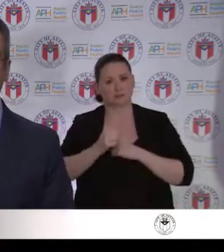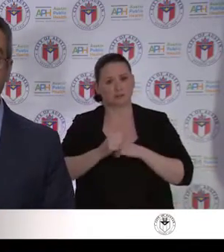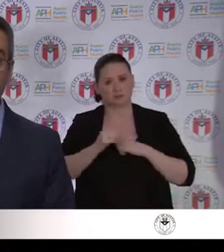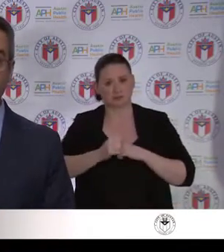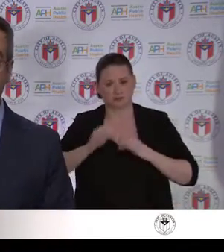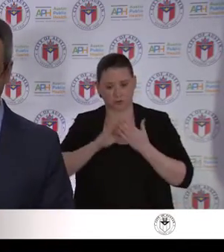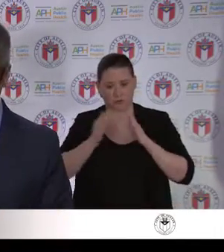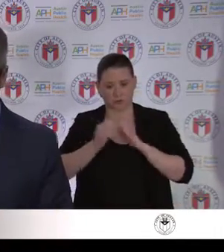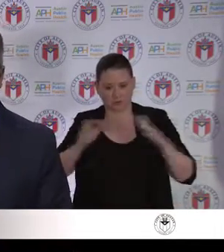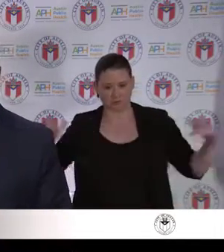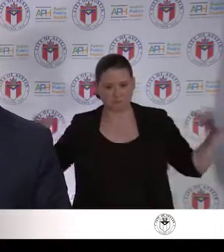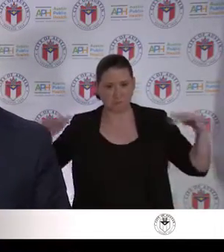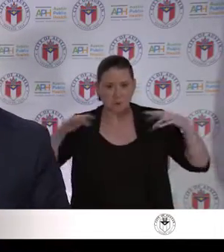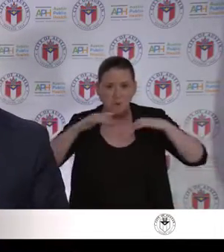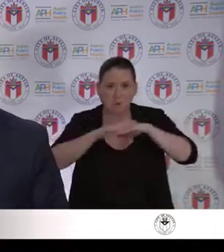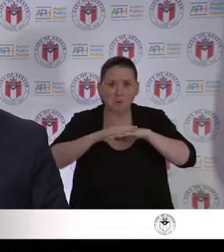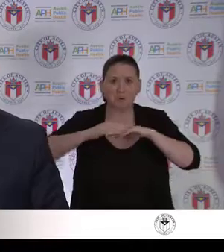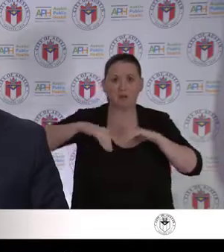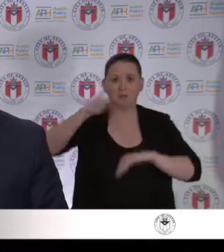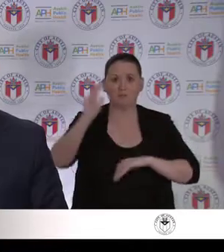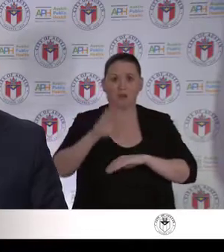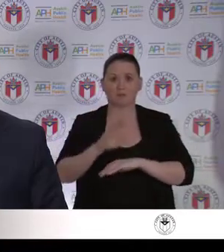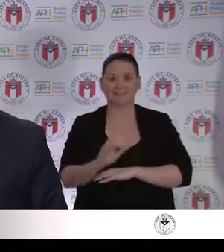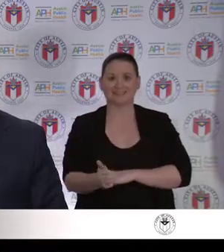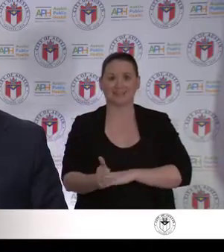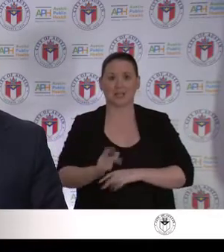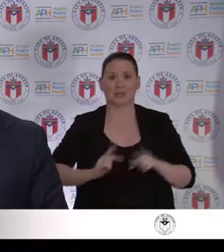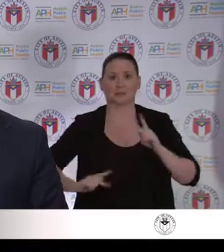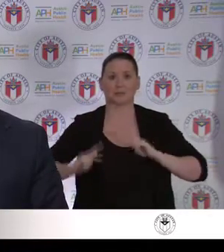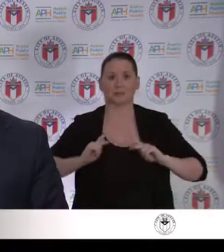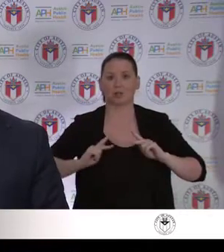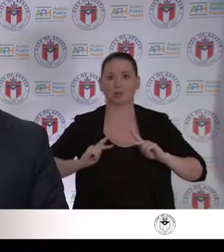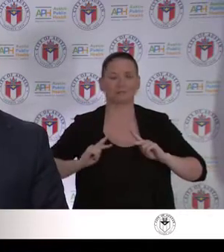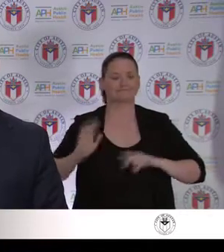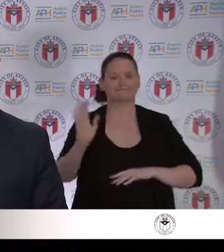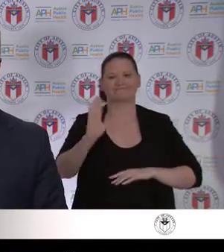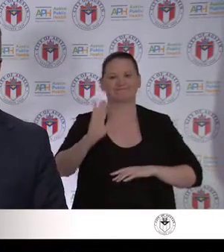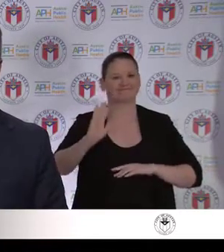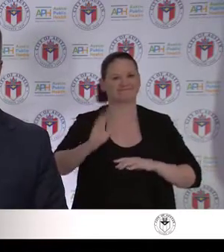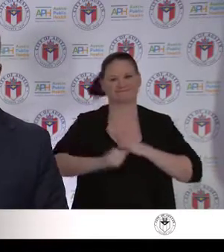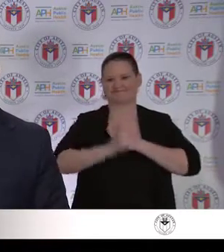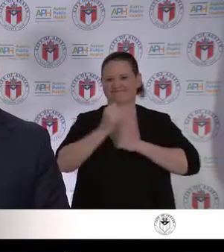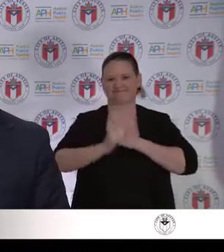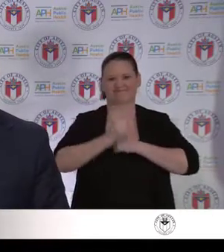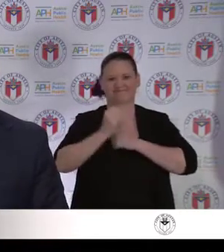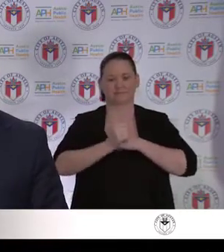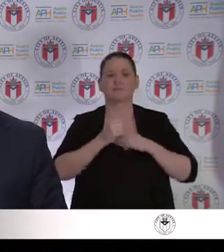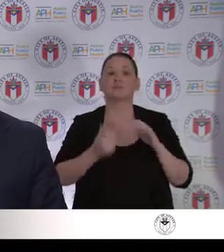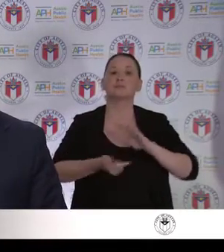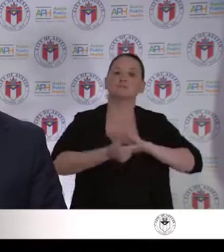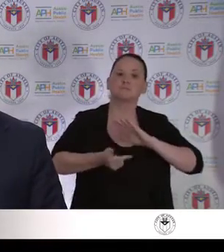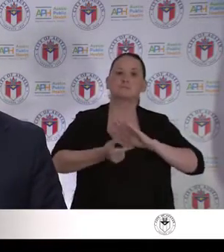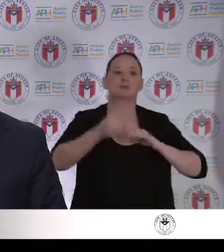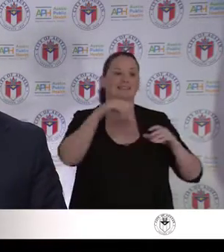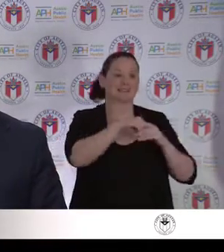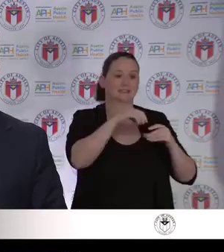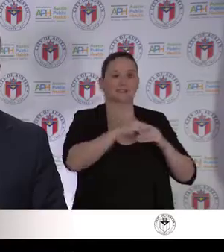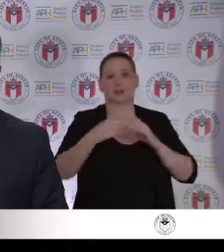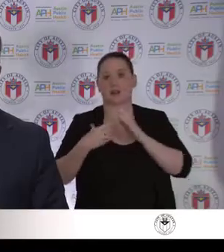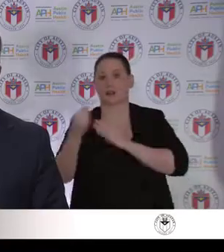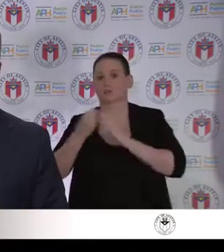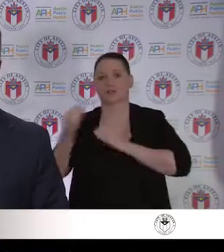community gatherings larger than 10, we are prohibiting gatherings of individuals, indoor or